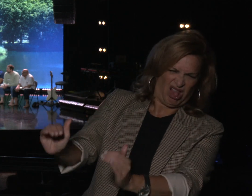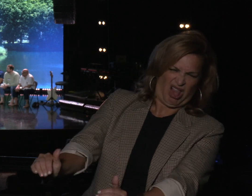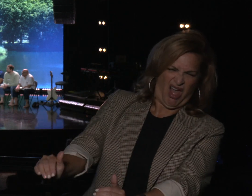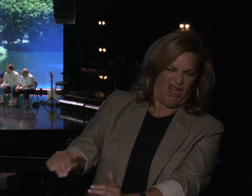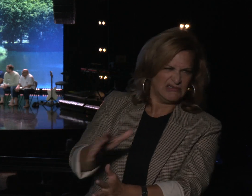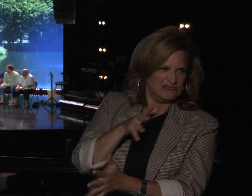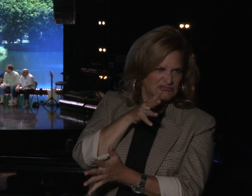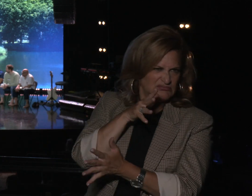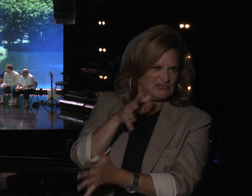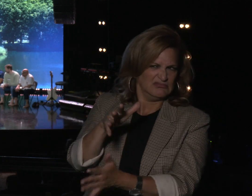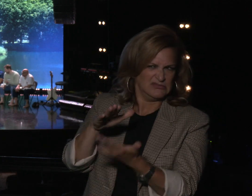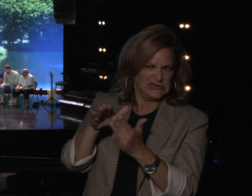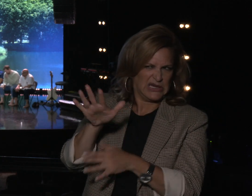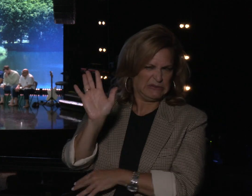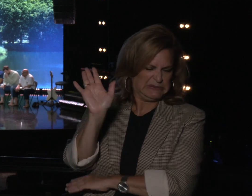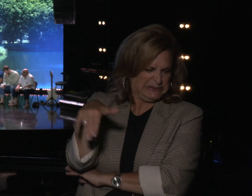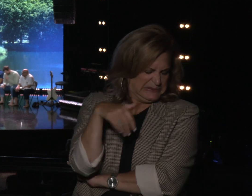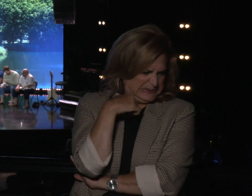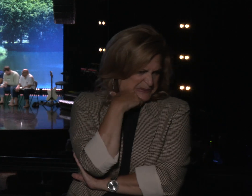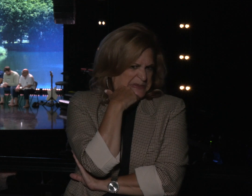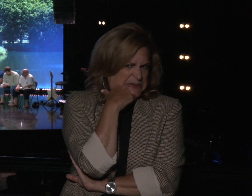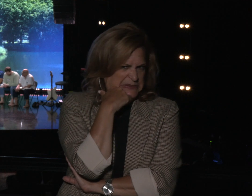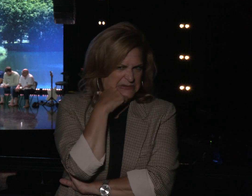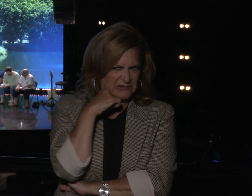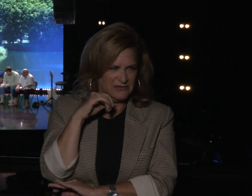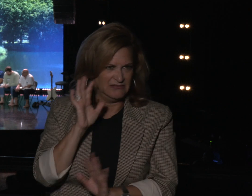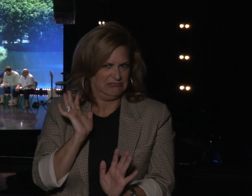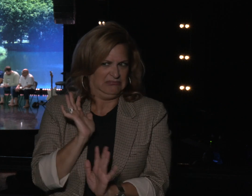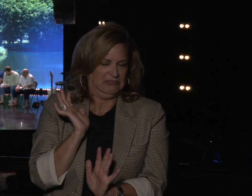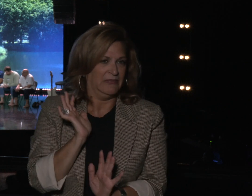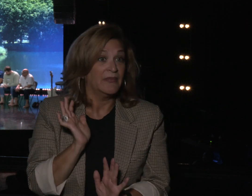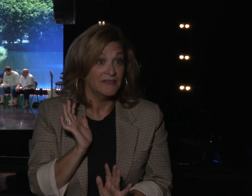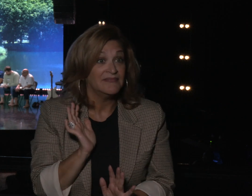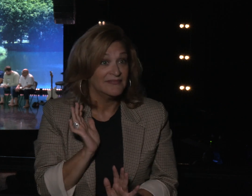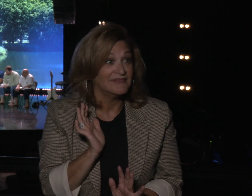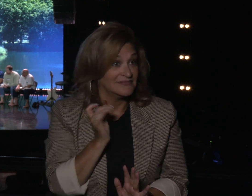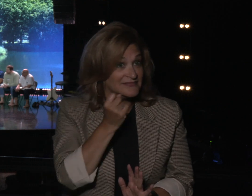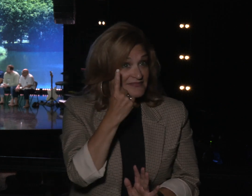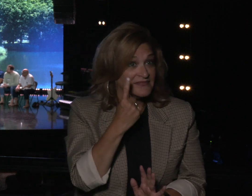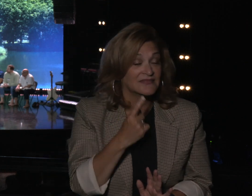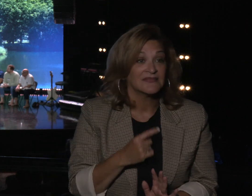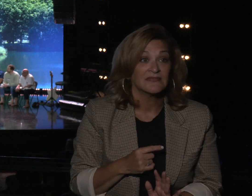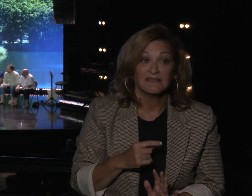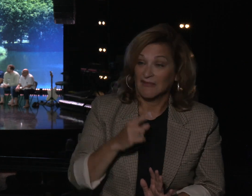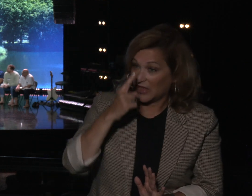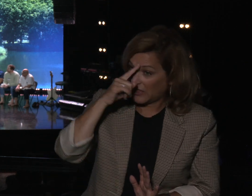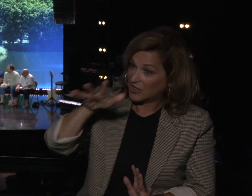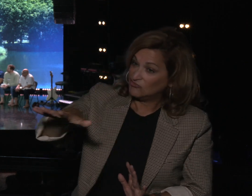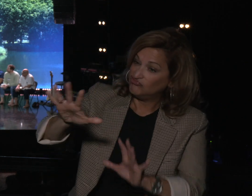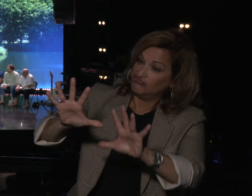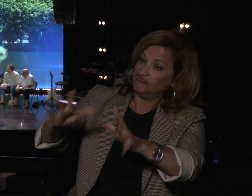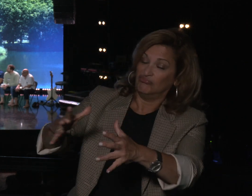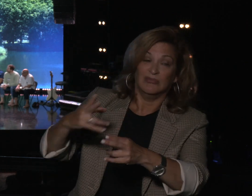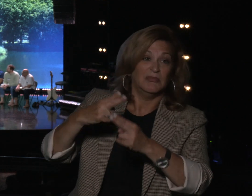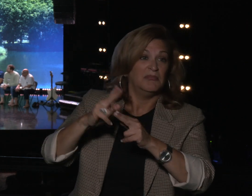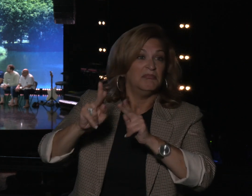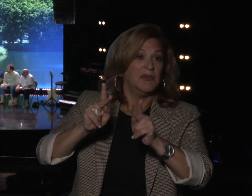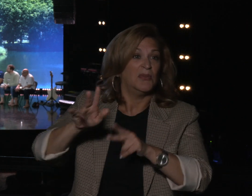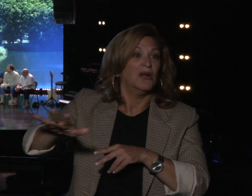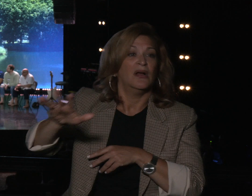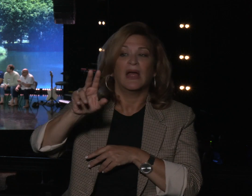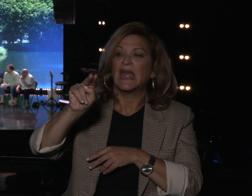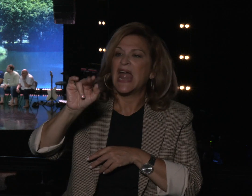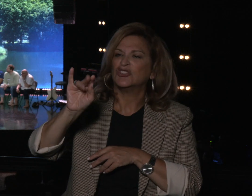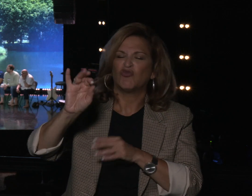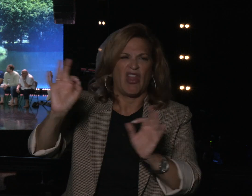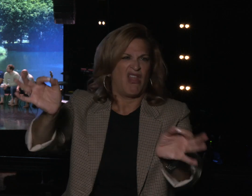Nazareth? He wrote off that whole section of people as they're nothing. There's no way anything good could come out